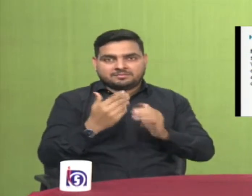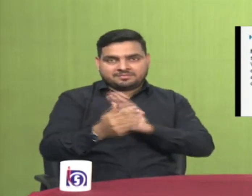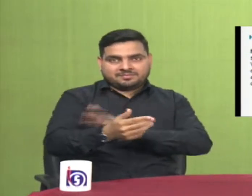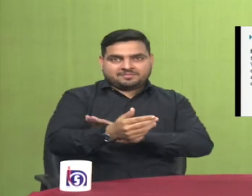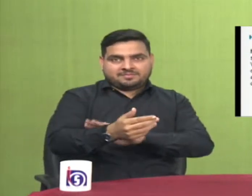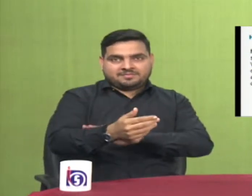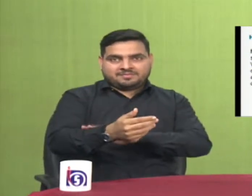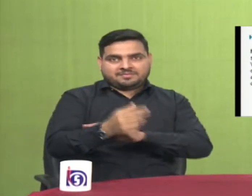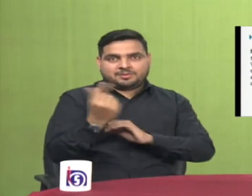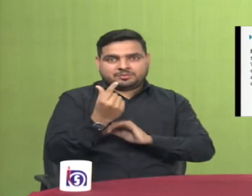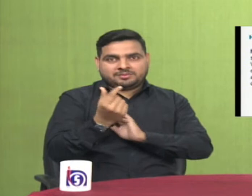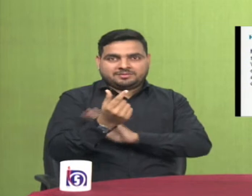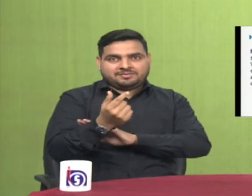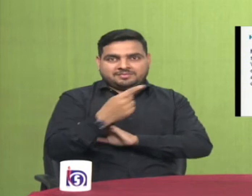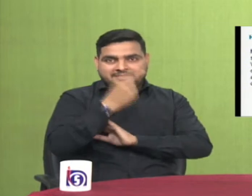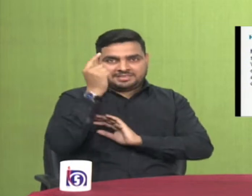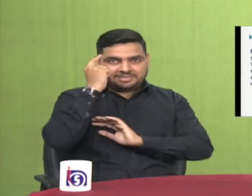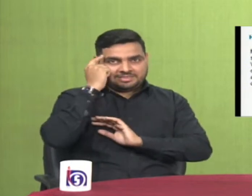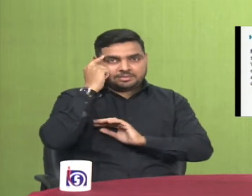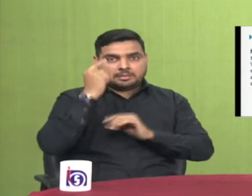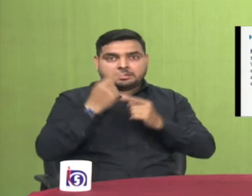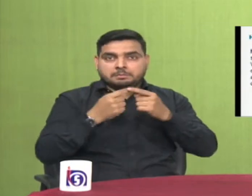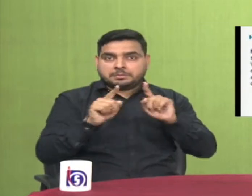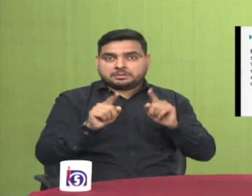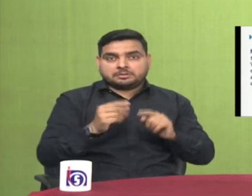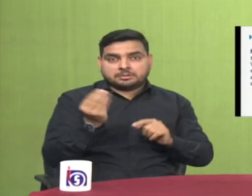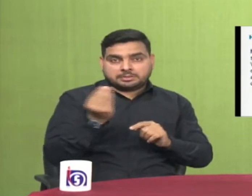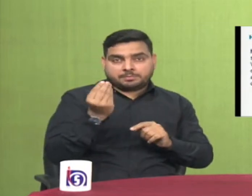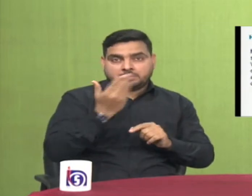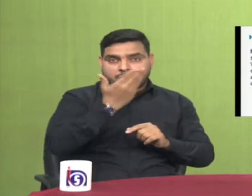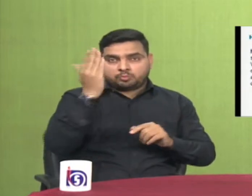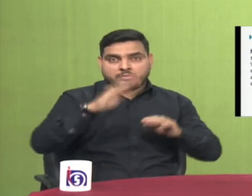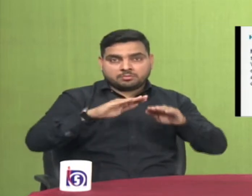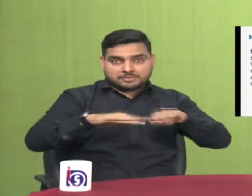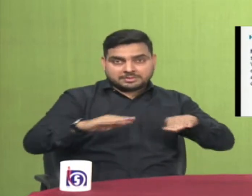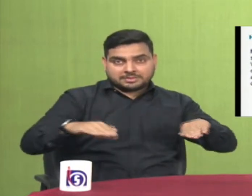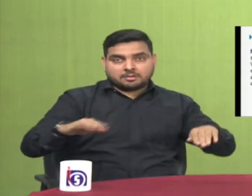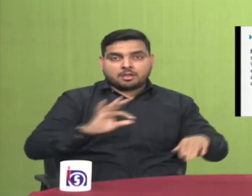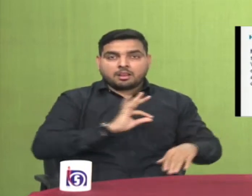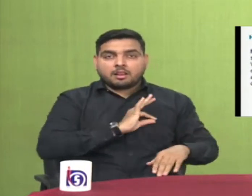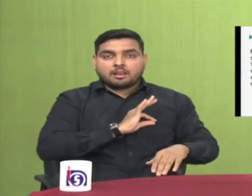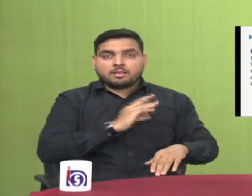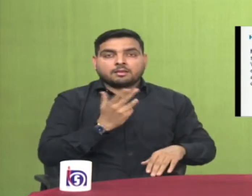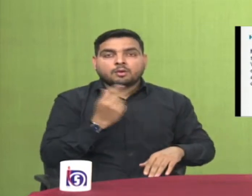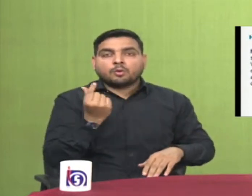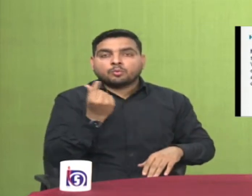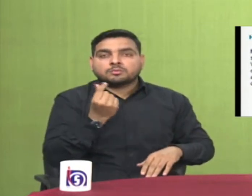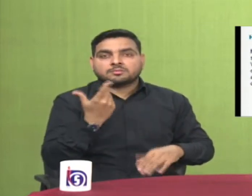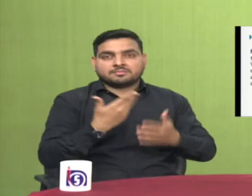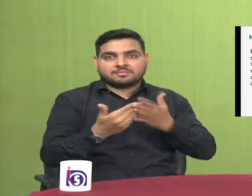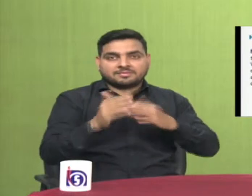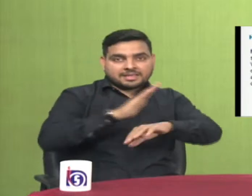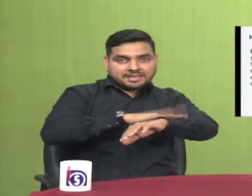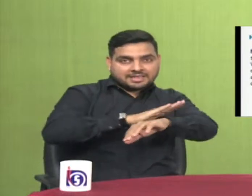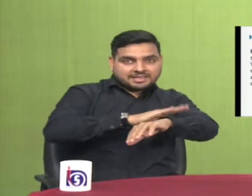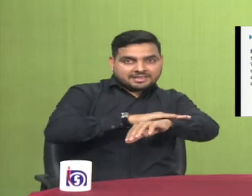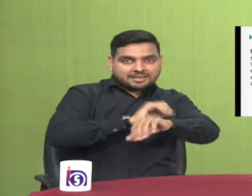Majority of children use right hand, but some children like to use